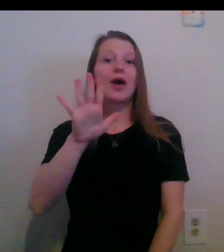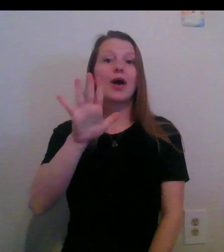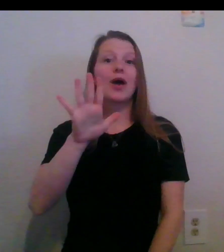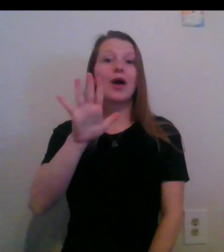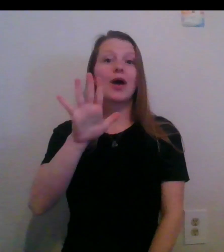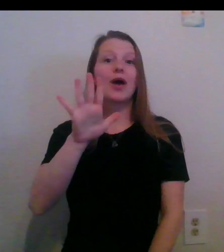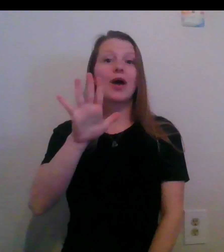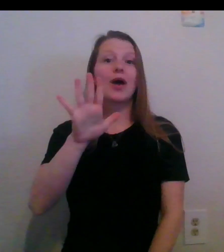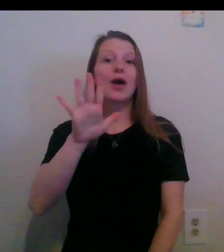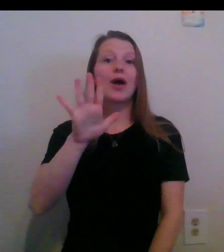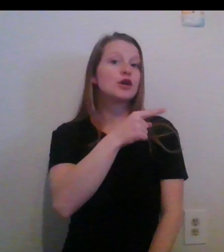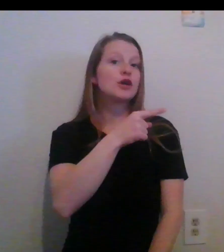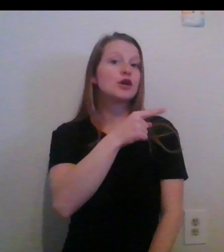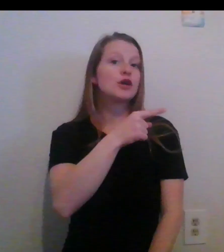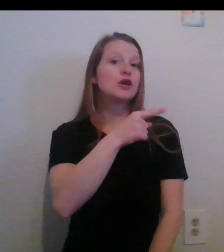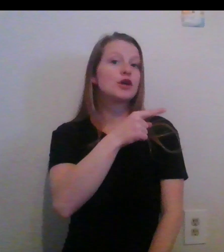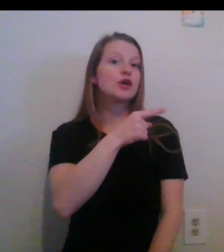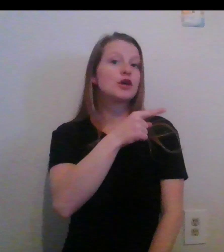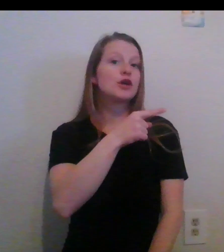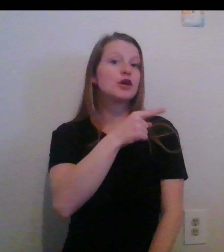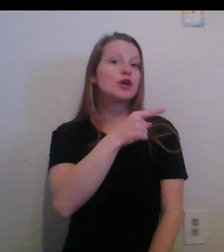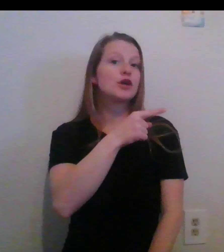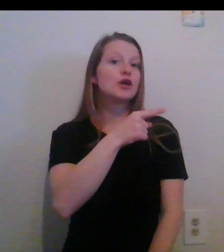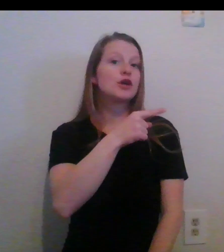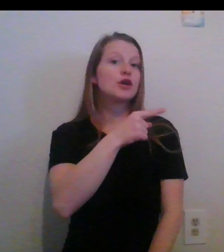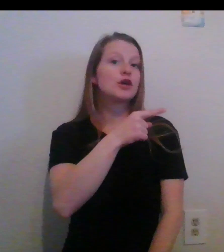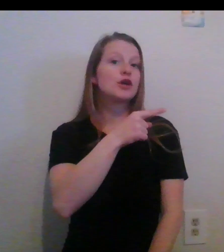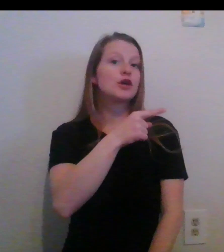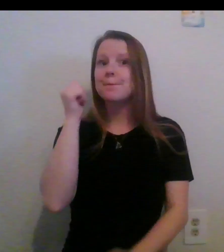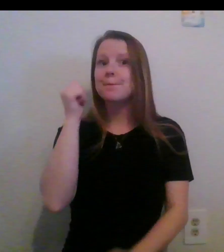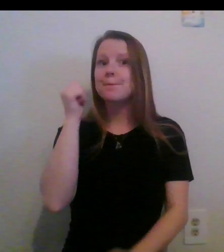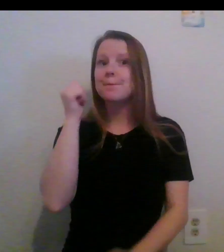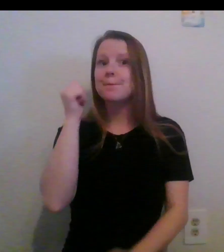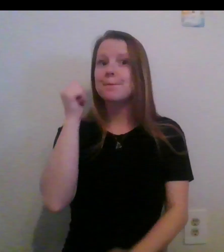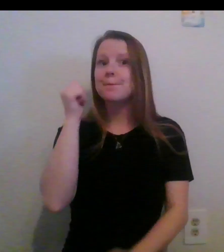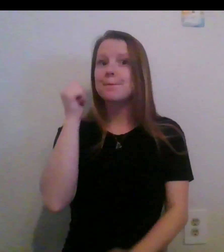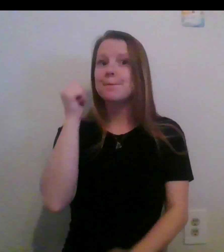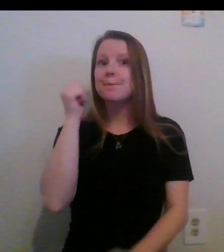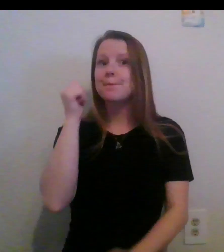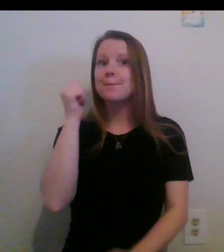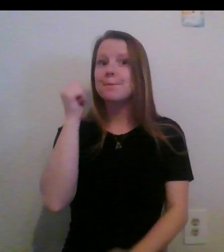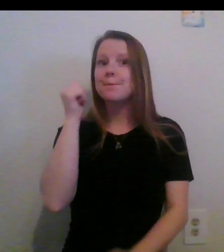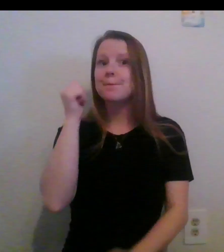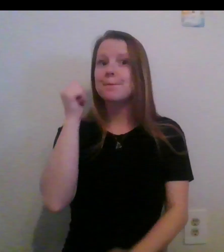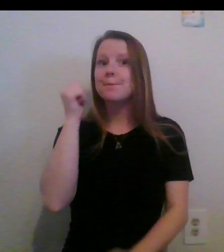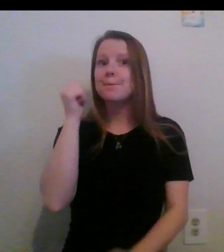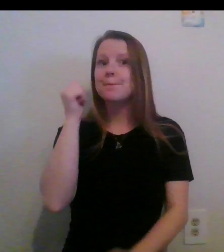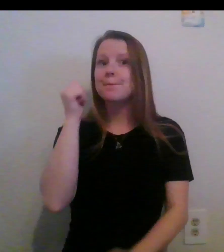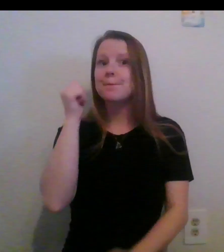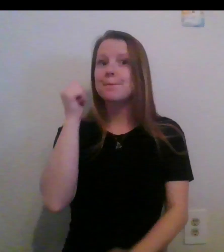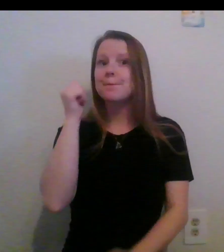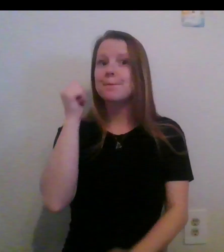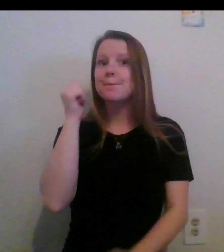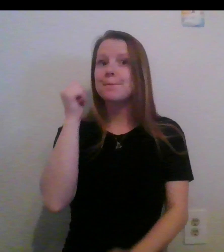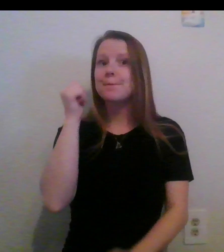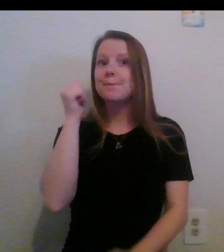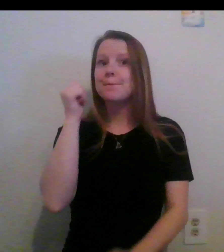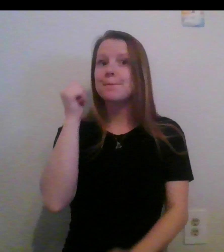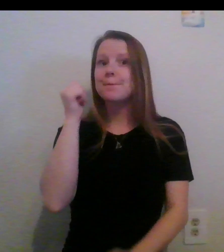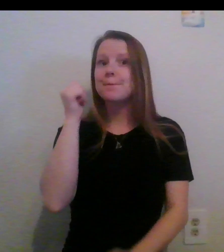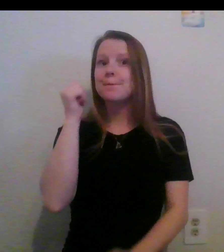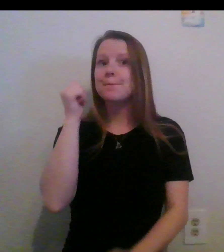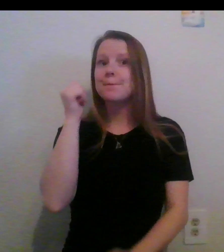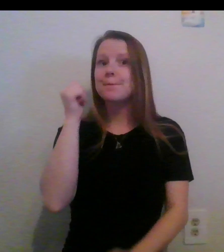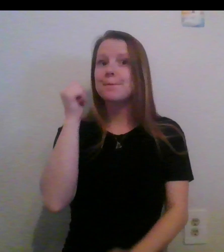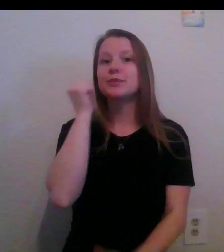This means that in the United States, many girls will have their first period before the end of 7th grade, and many will begin